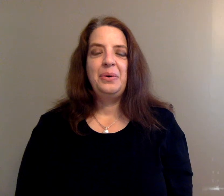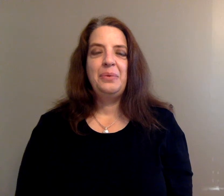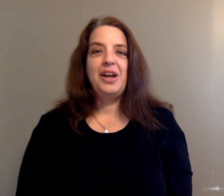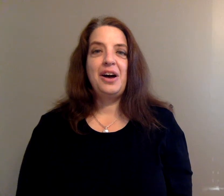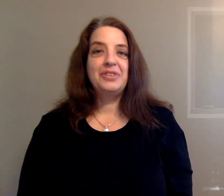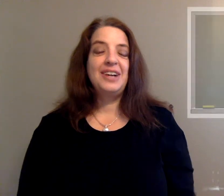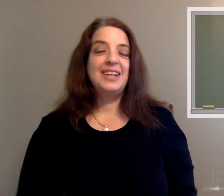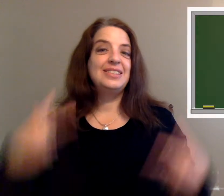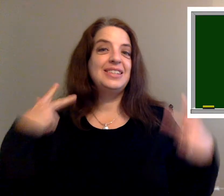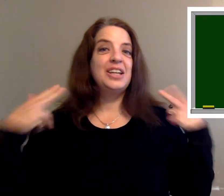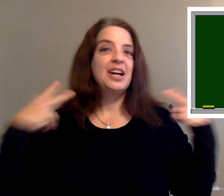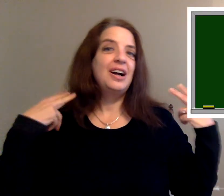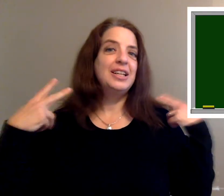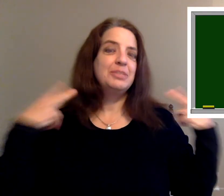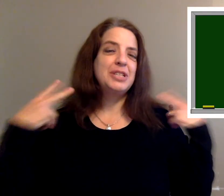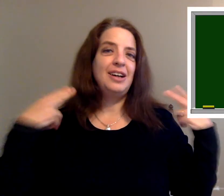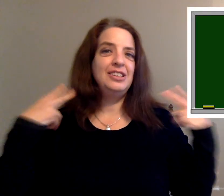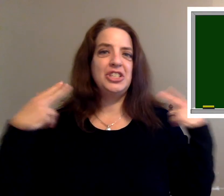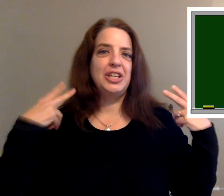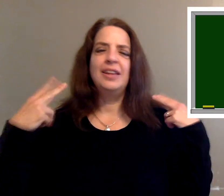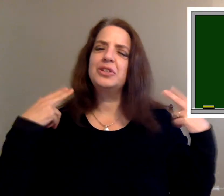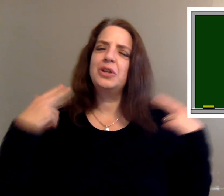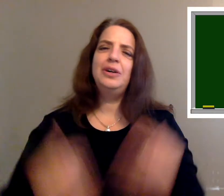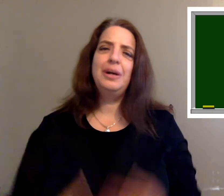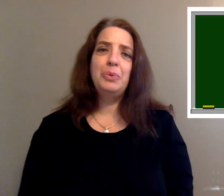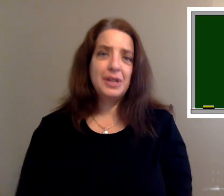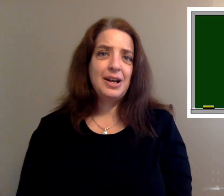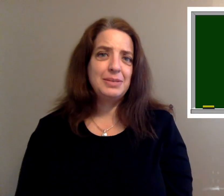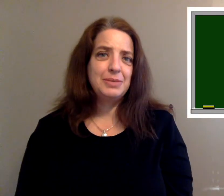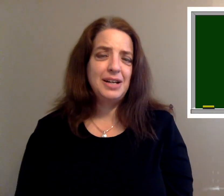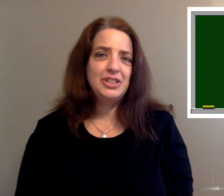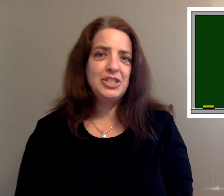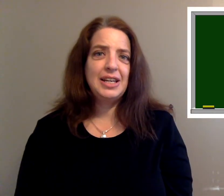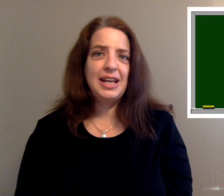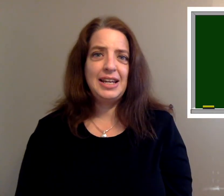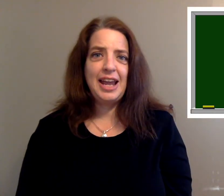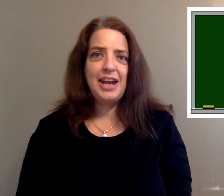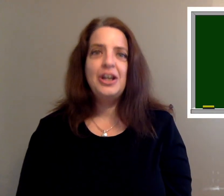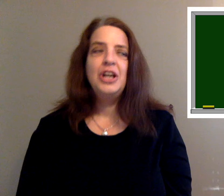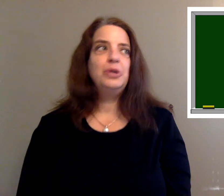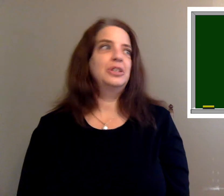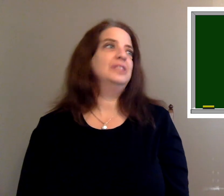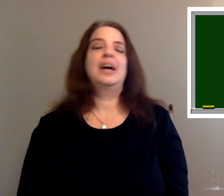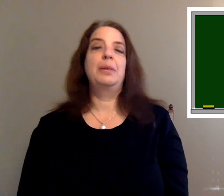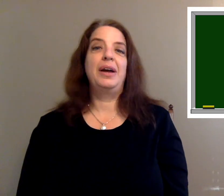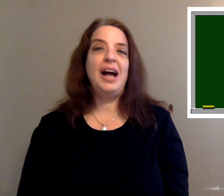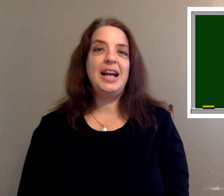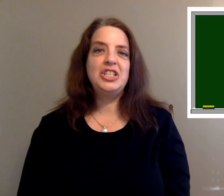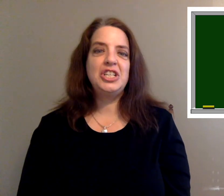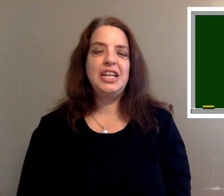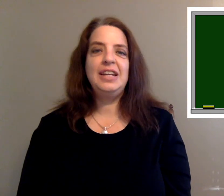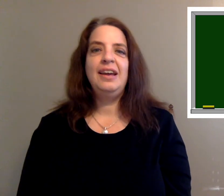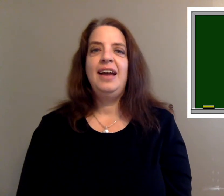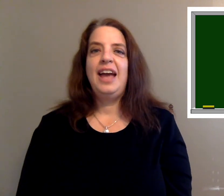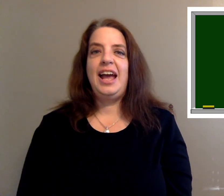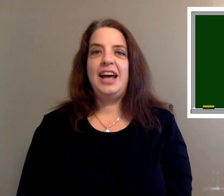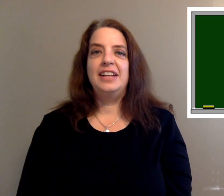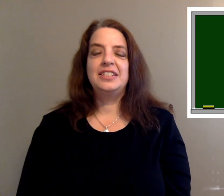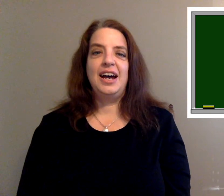We offer classes in cosmetology. There's a whole lot more to cosmetology than cutting hair. You learn a lot about hygiene and how